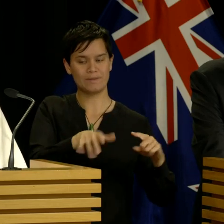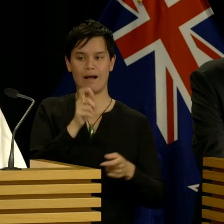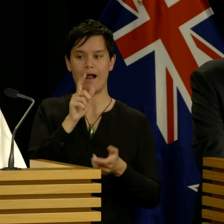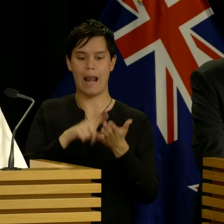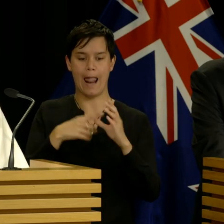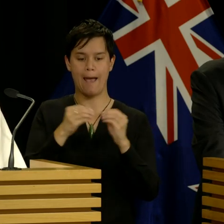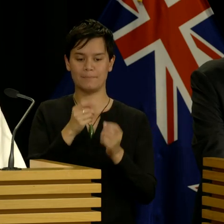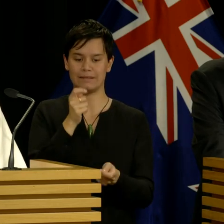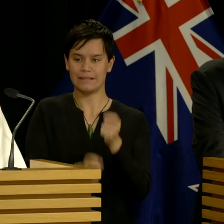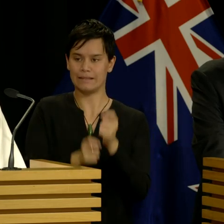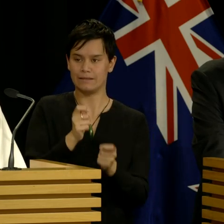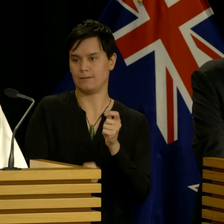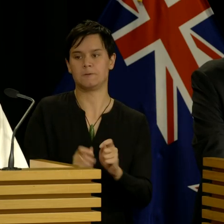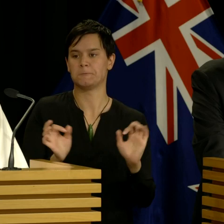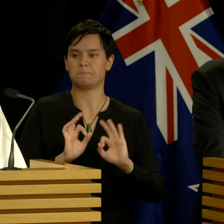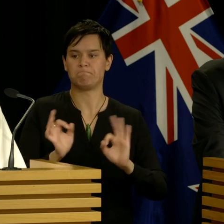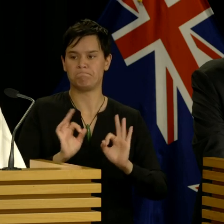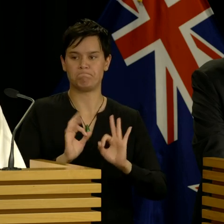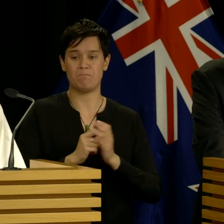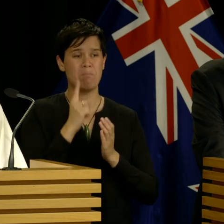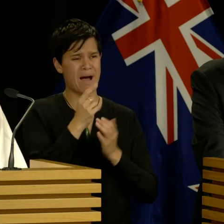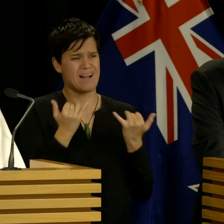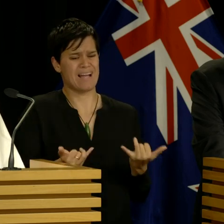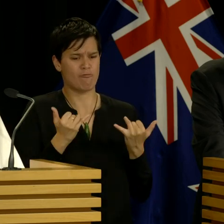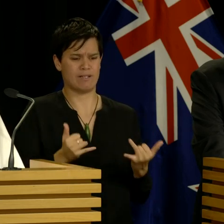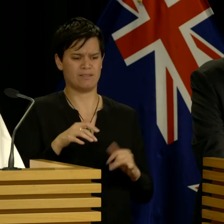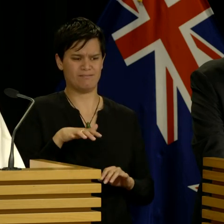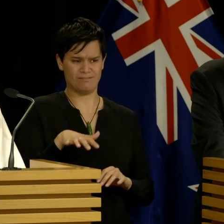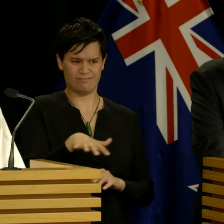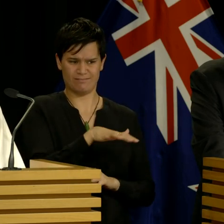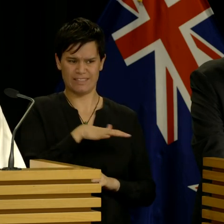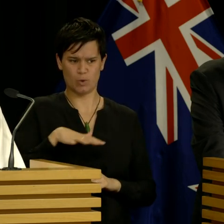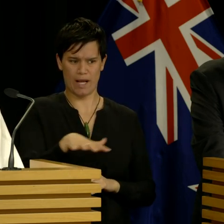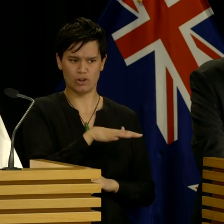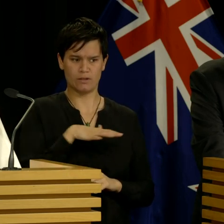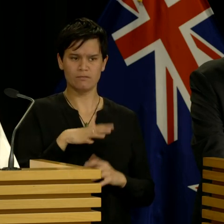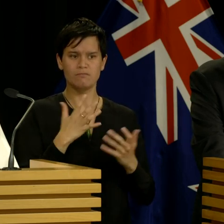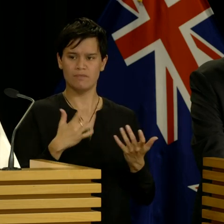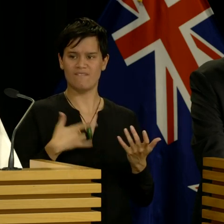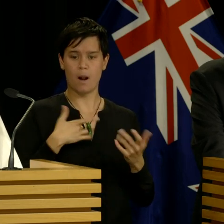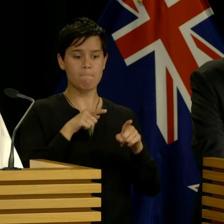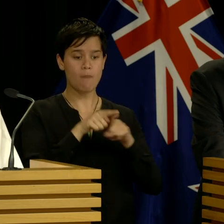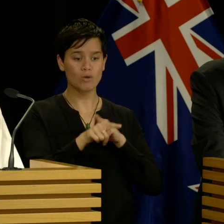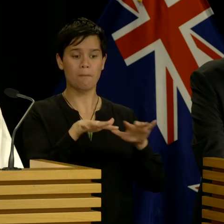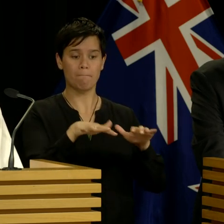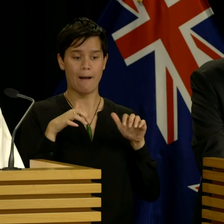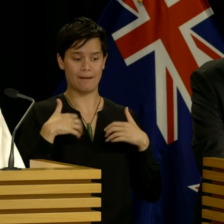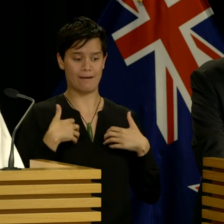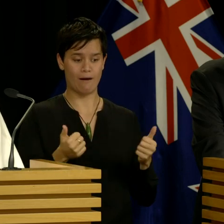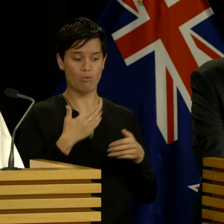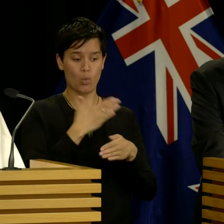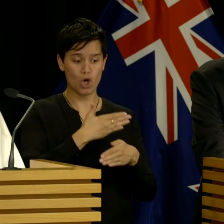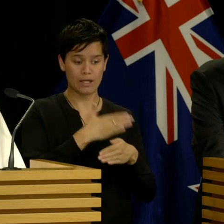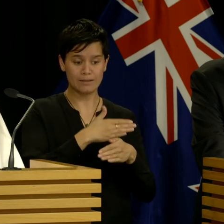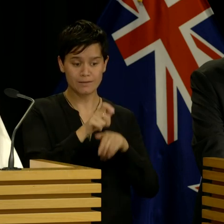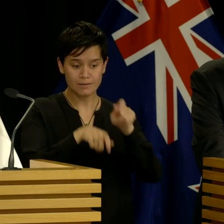within the current environment that we're in, my instinct is that most public health workers, most health workers,